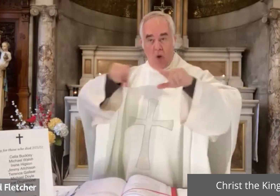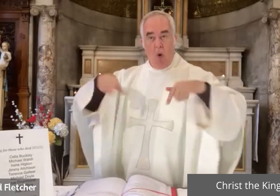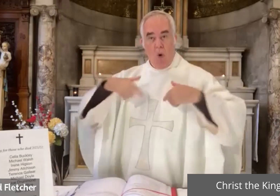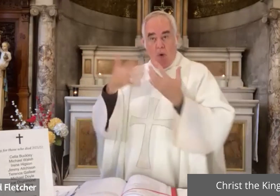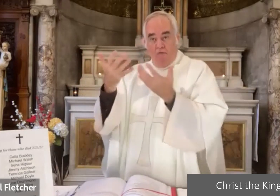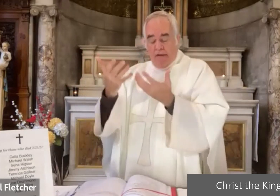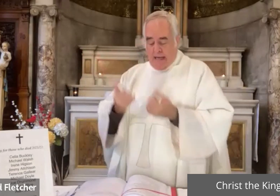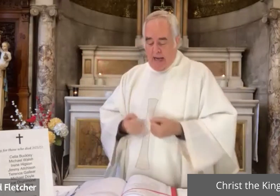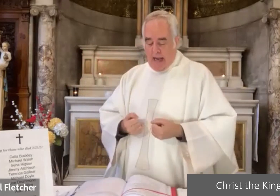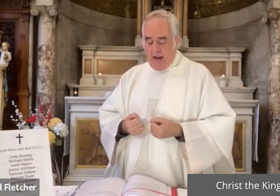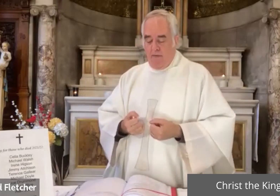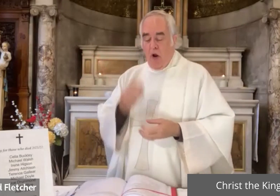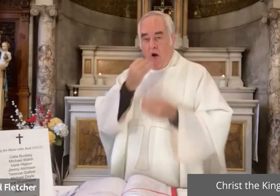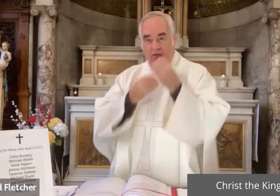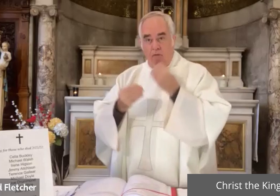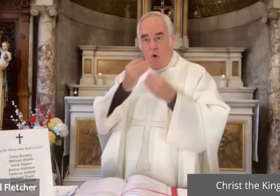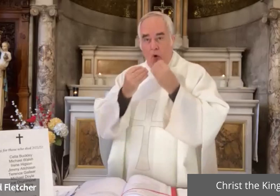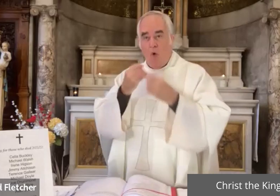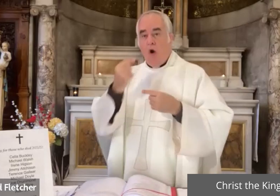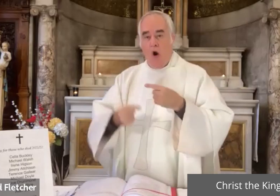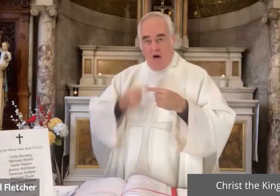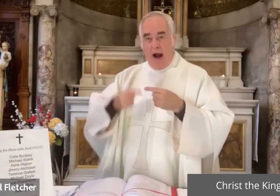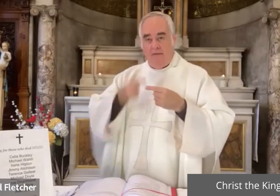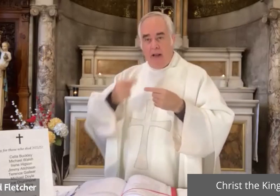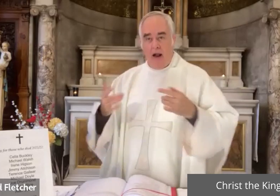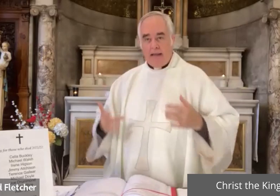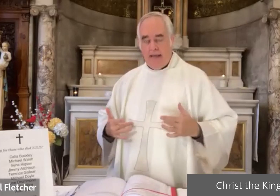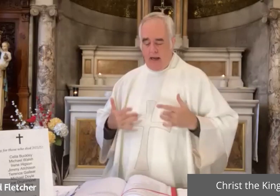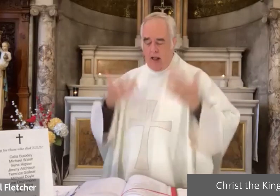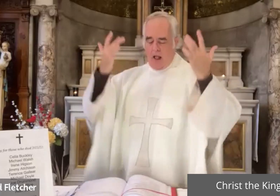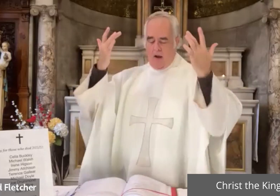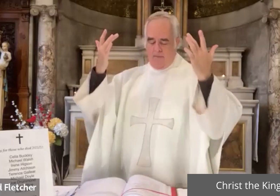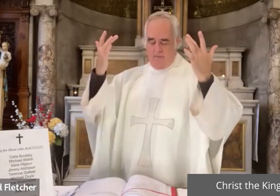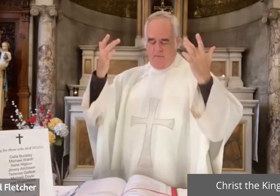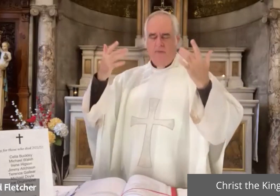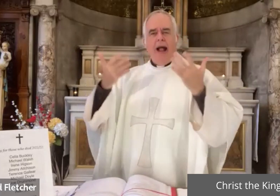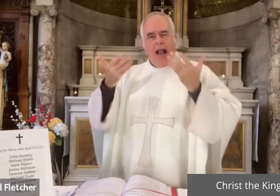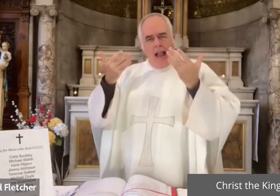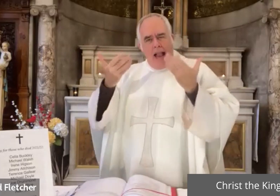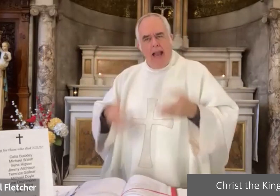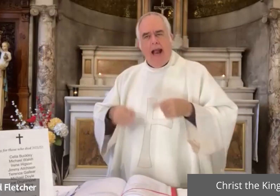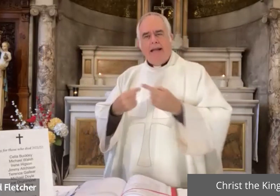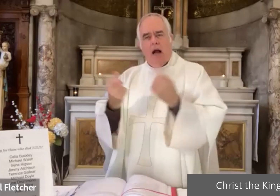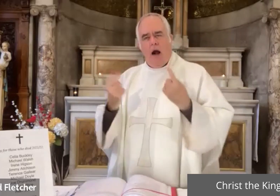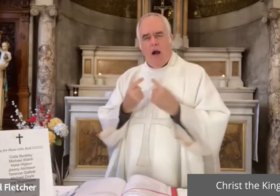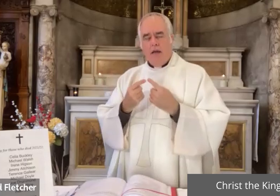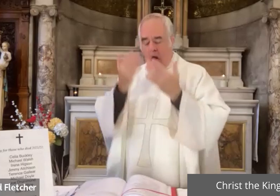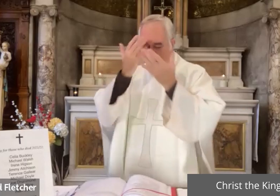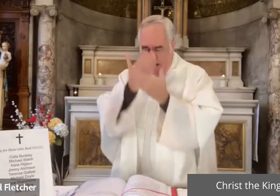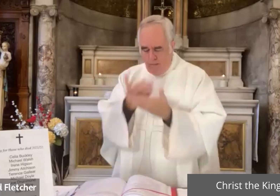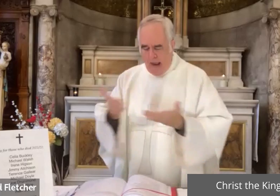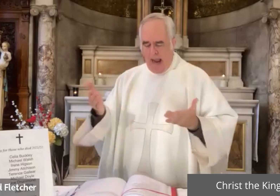Lord, we receive full of everlasting life. Let